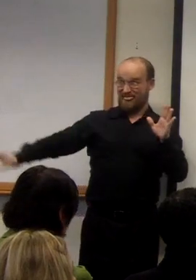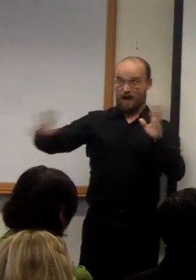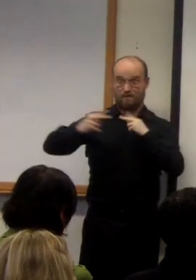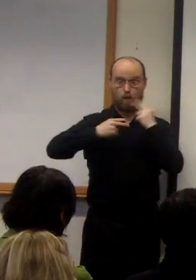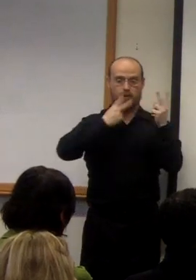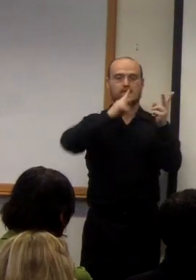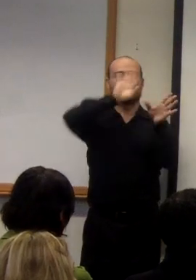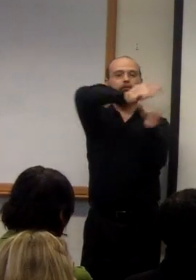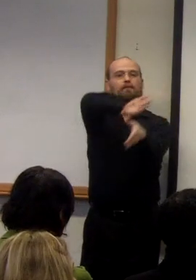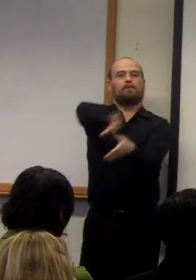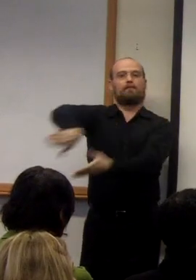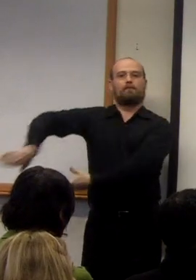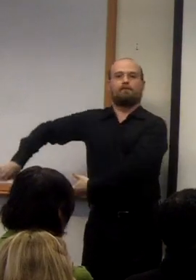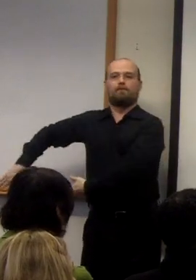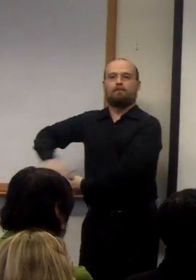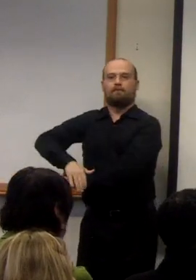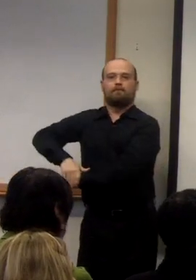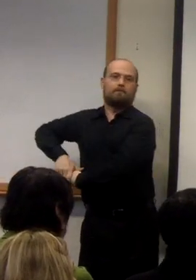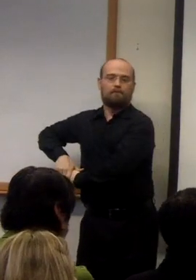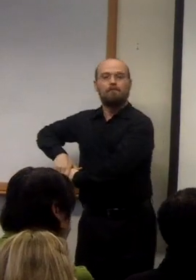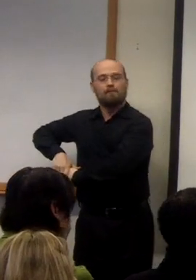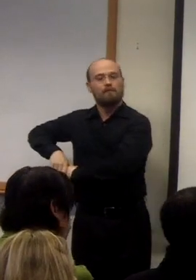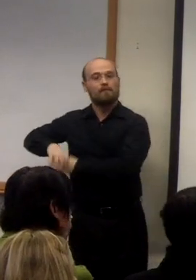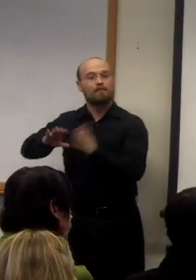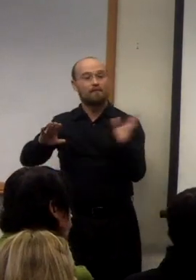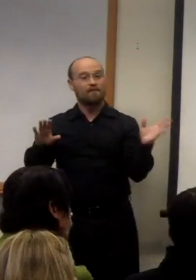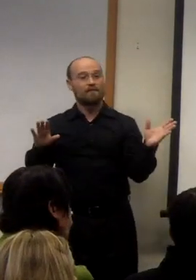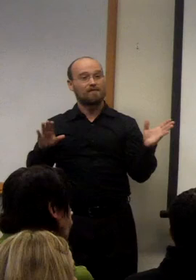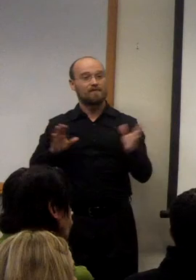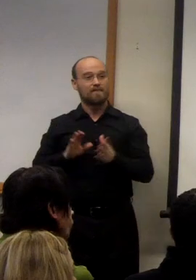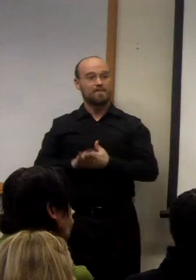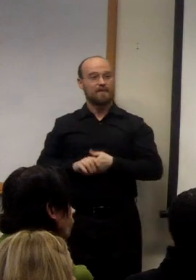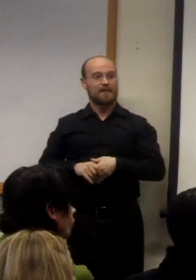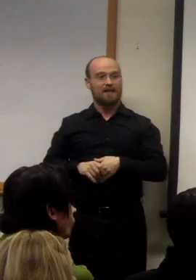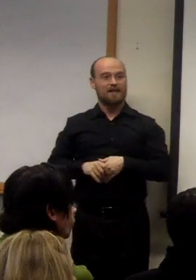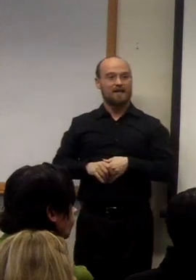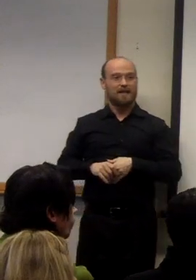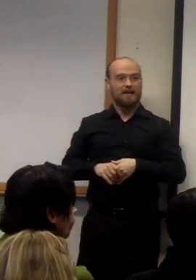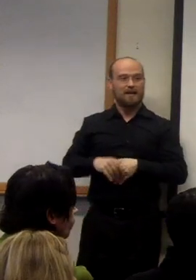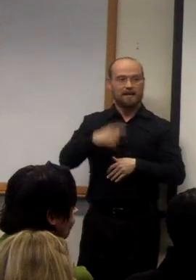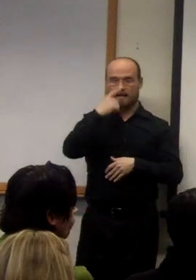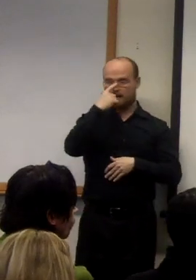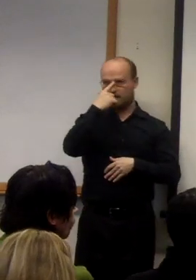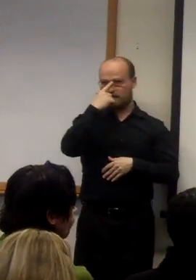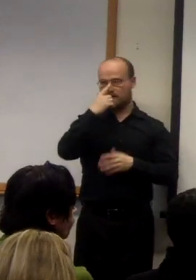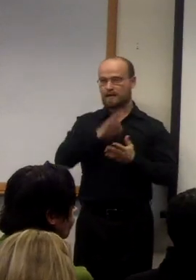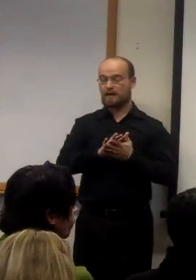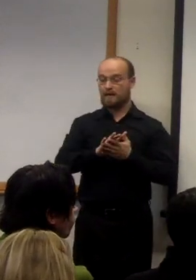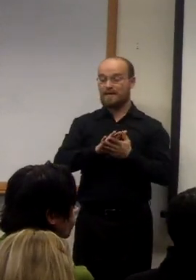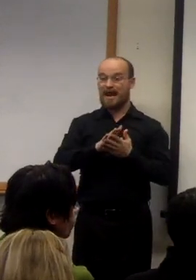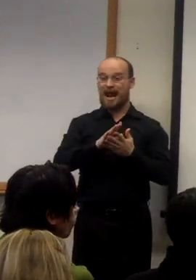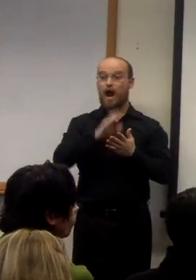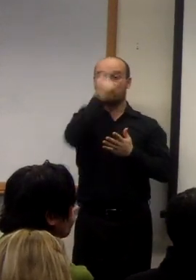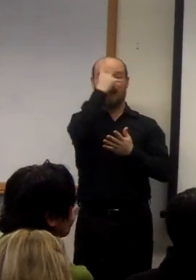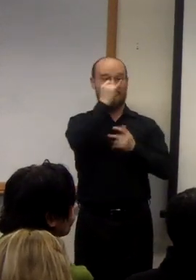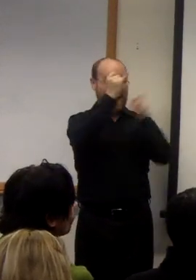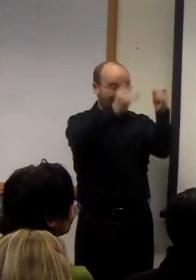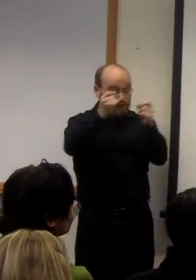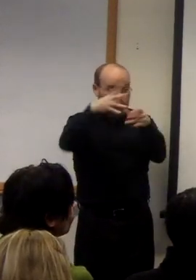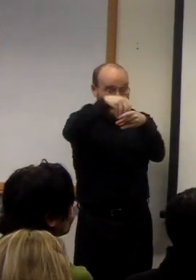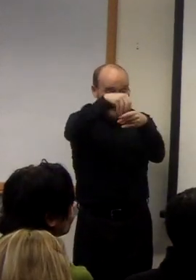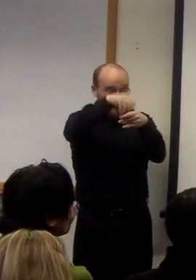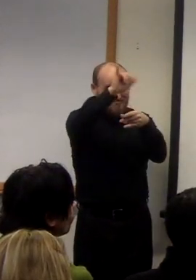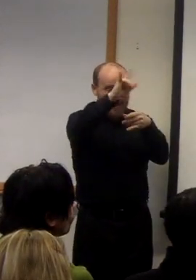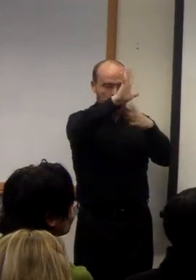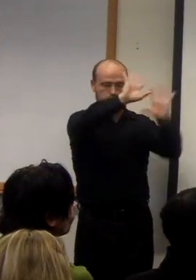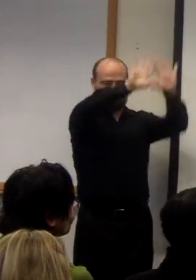The voices of 700 students, and this is not a slight against the individuals in that institution.